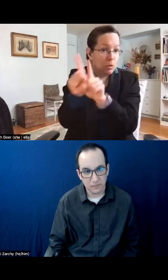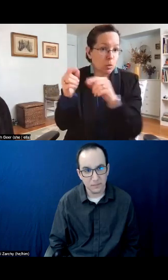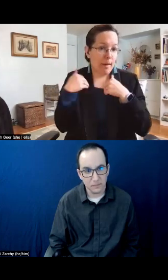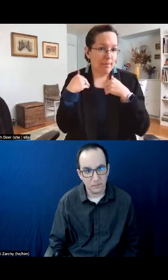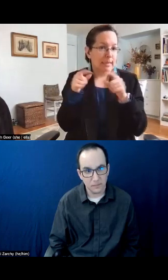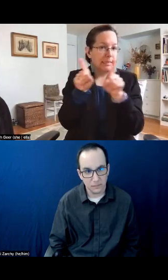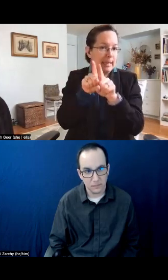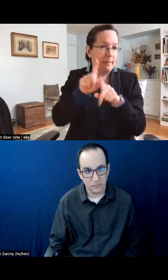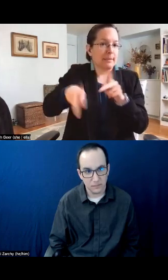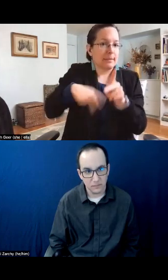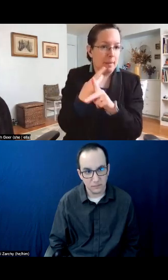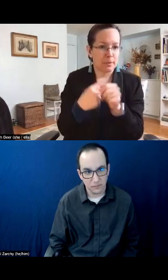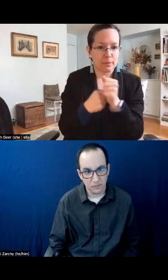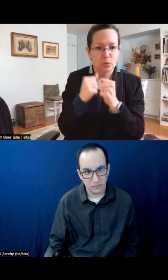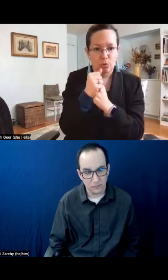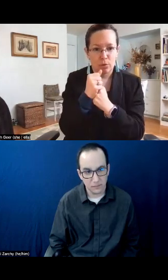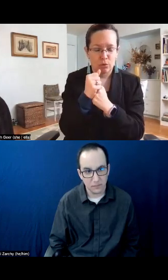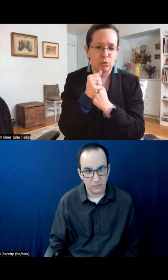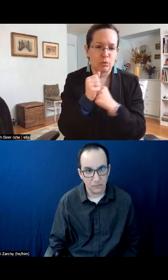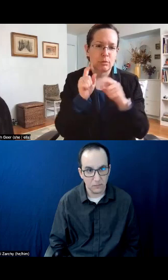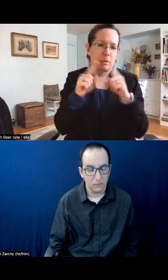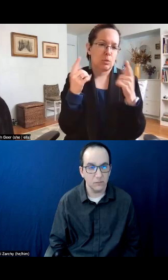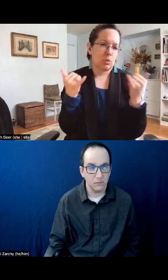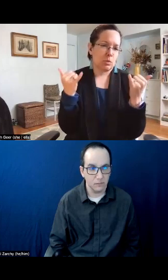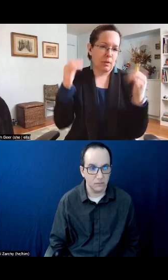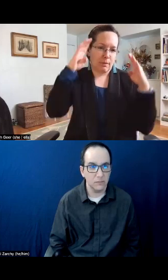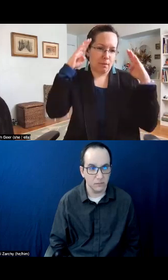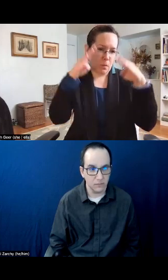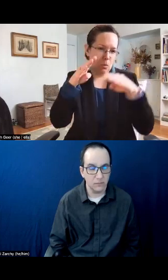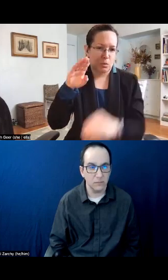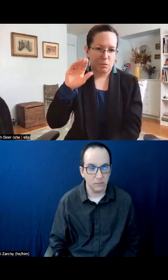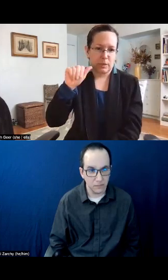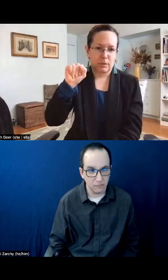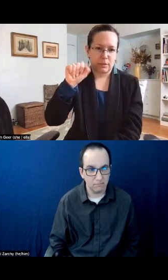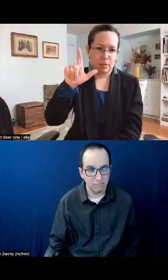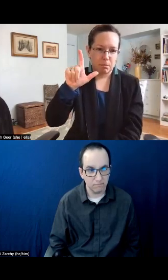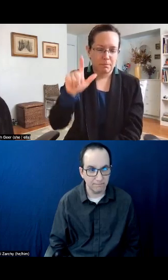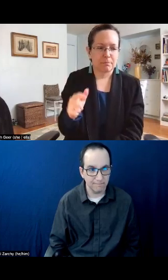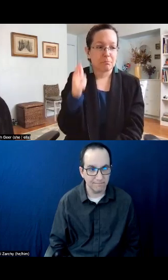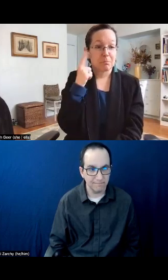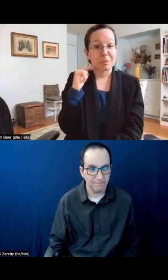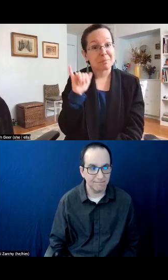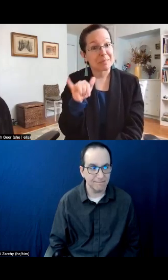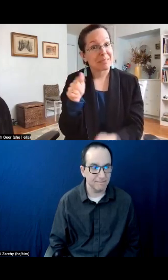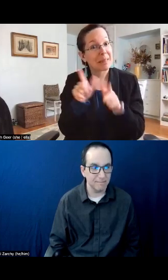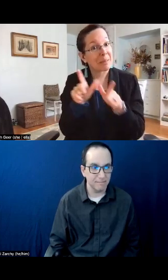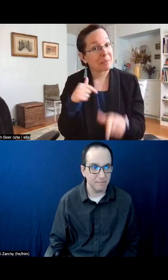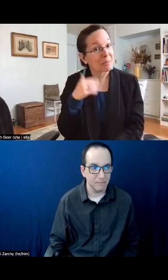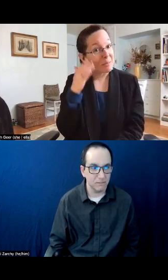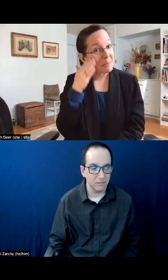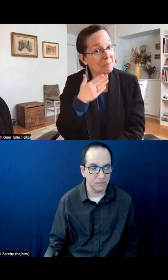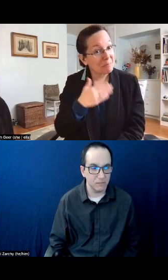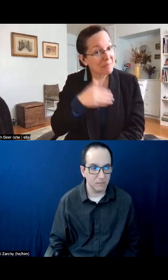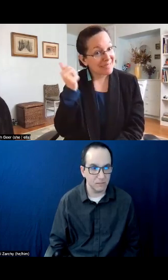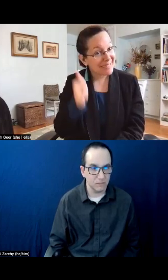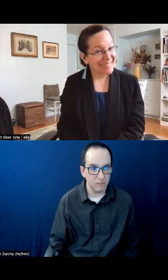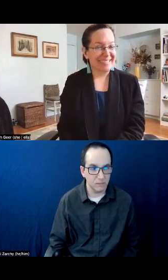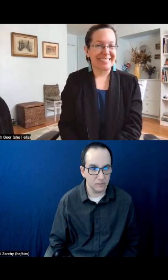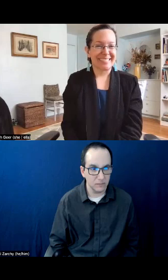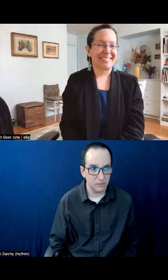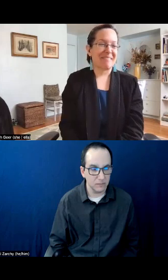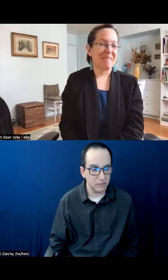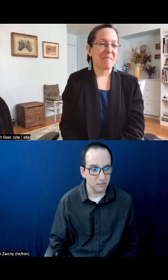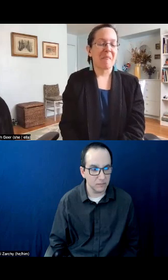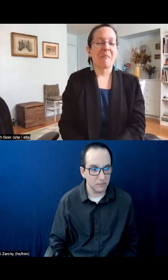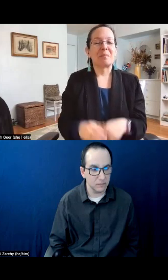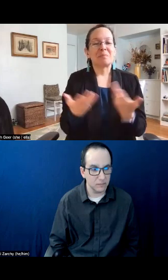sign languages and the studies of sign languages, they show that there are types of structure across